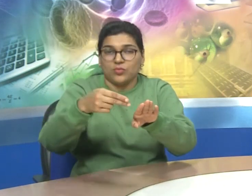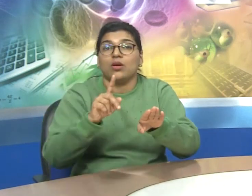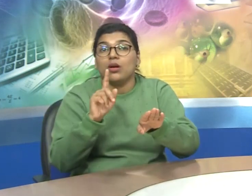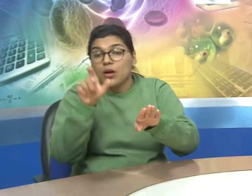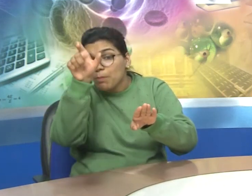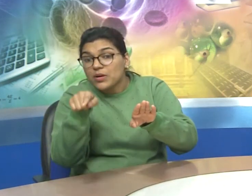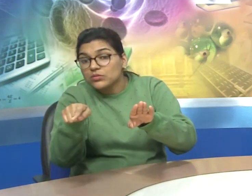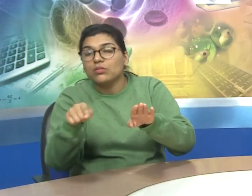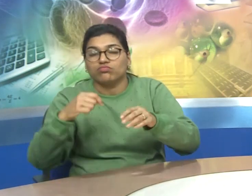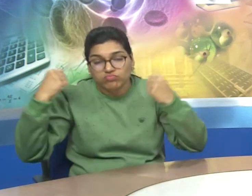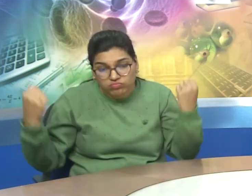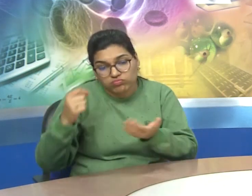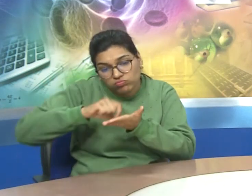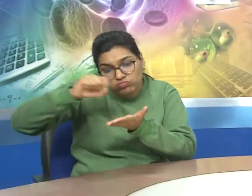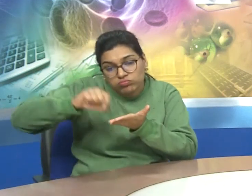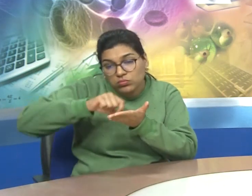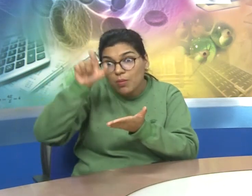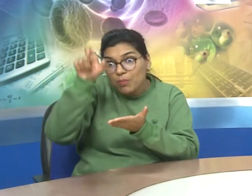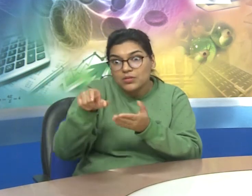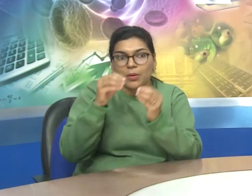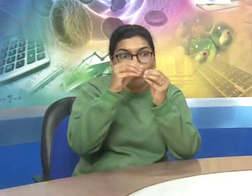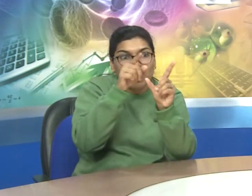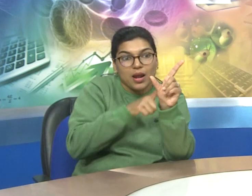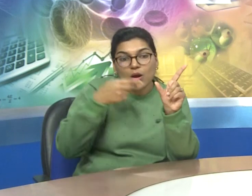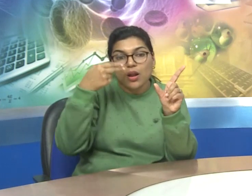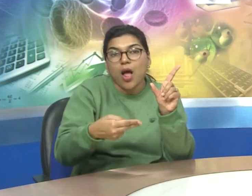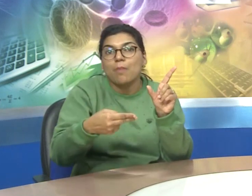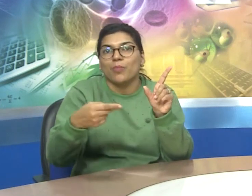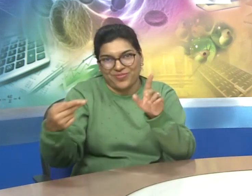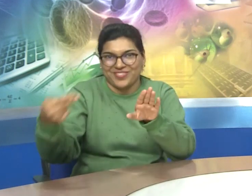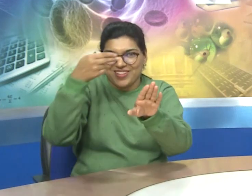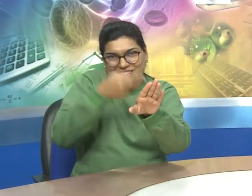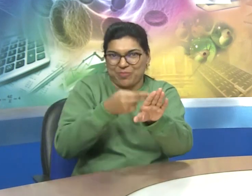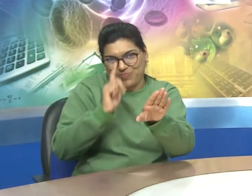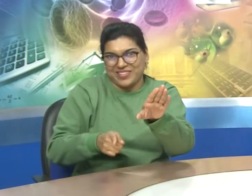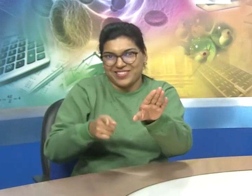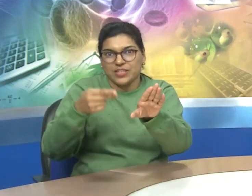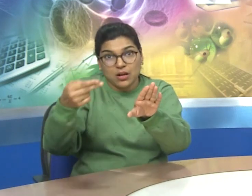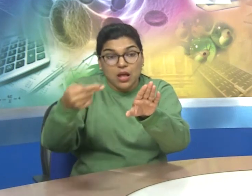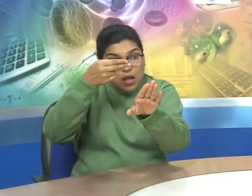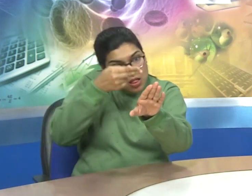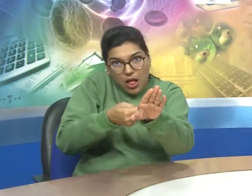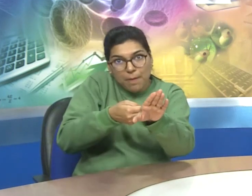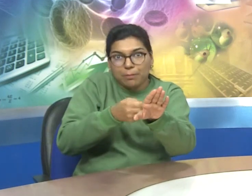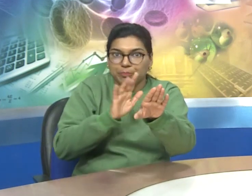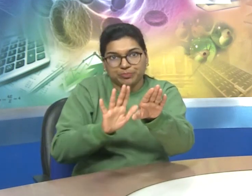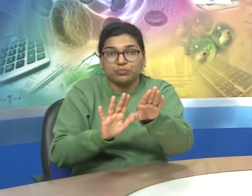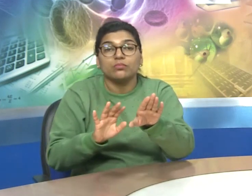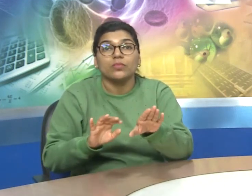and it is written by P.V. Nayak. We'll have the following call number according to the